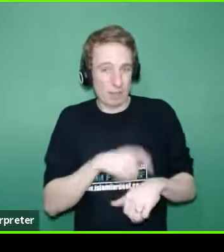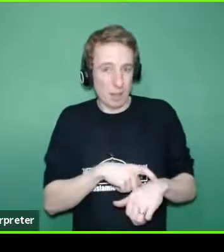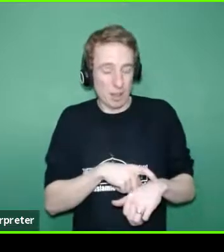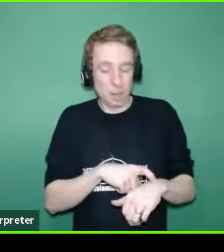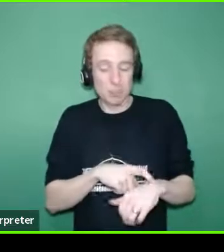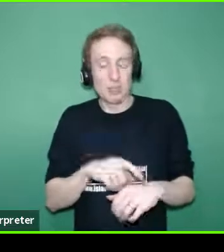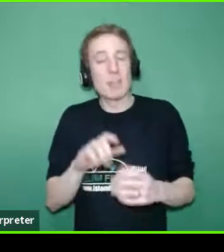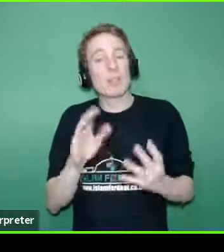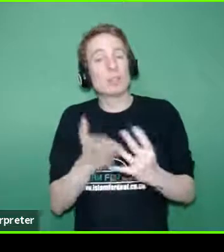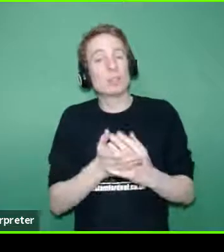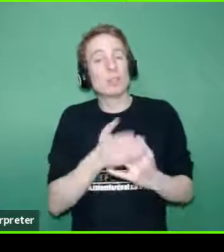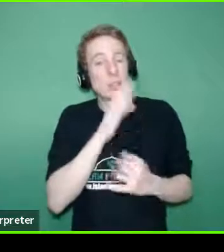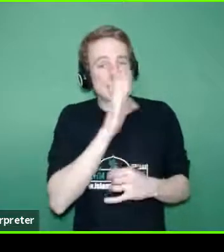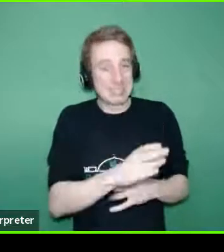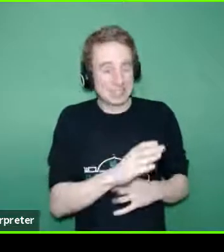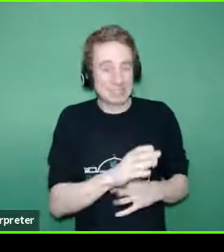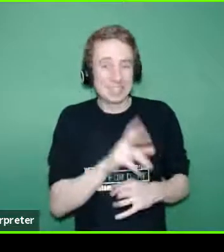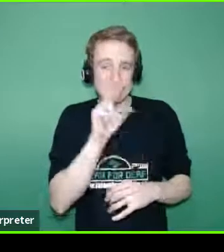times.